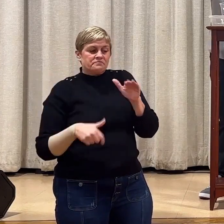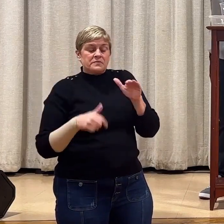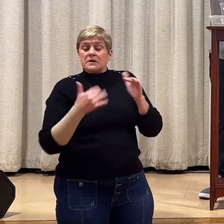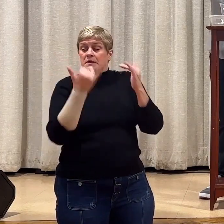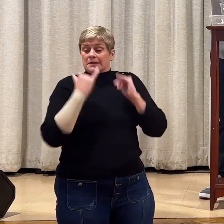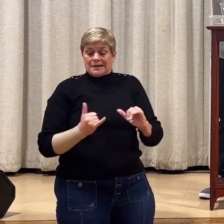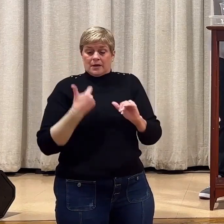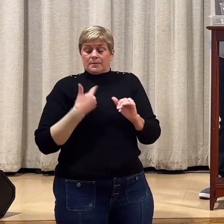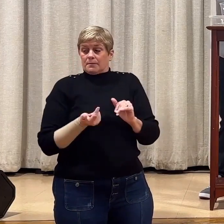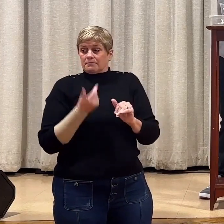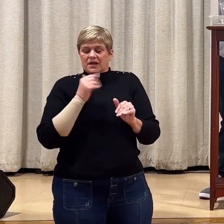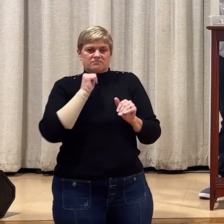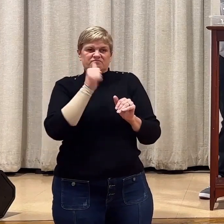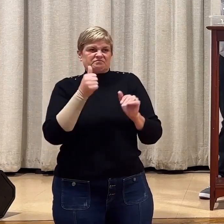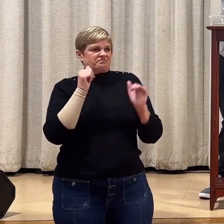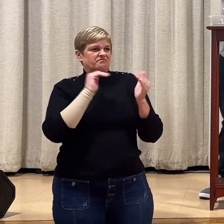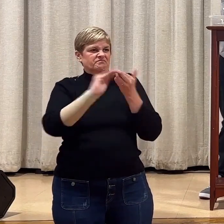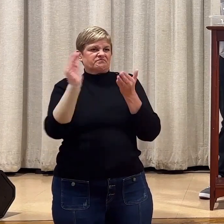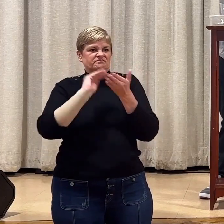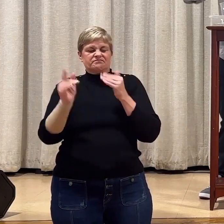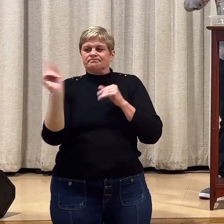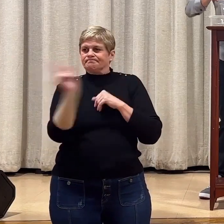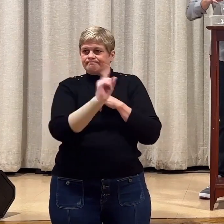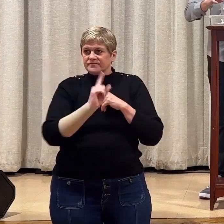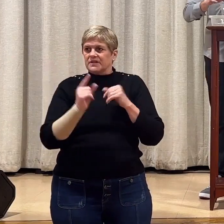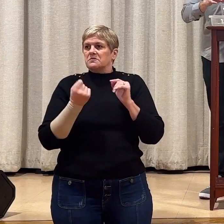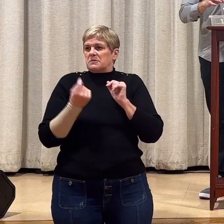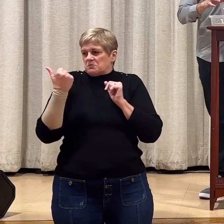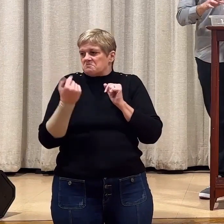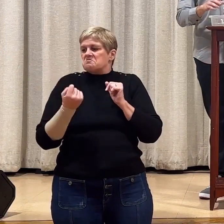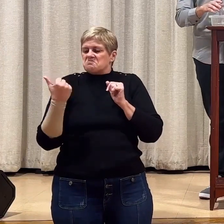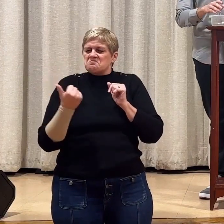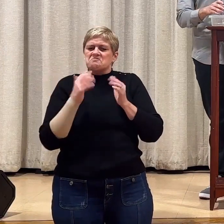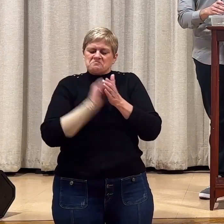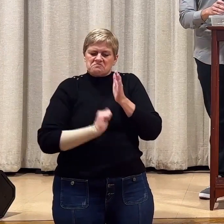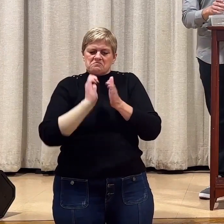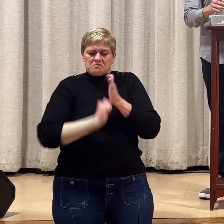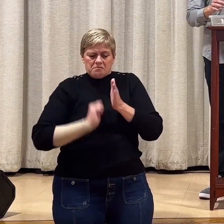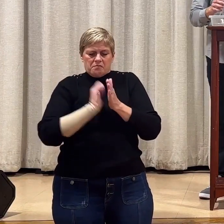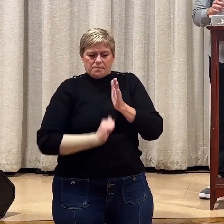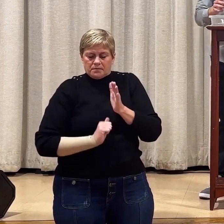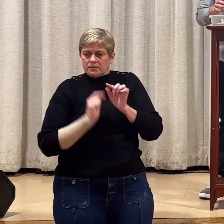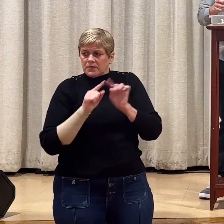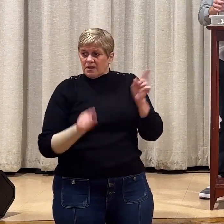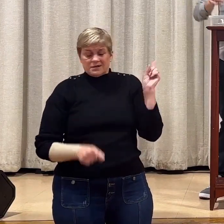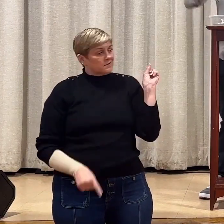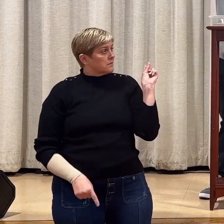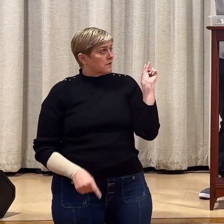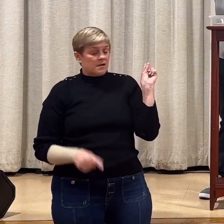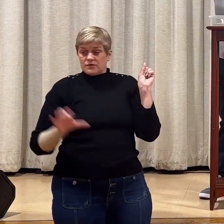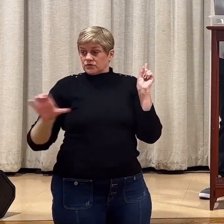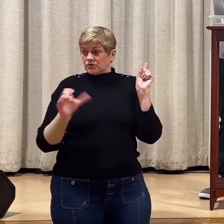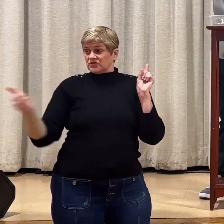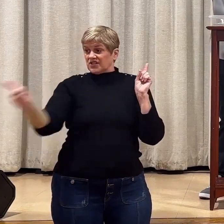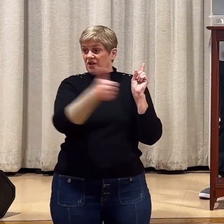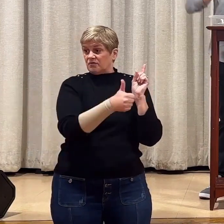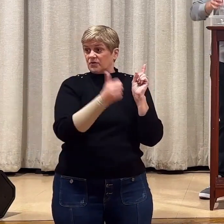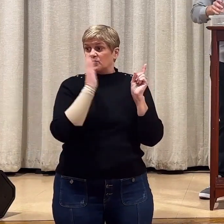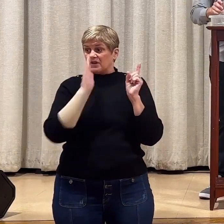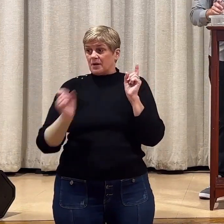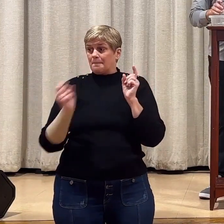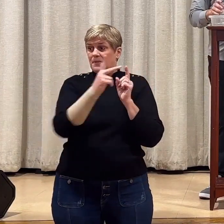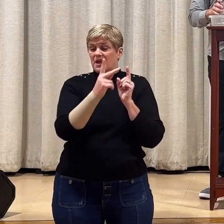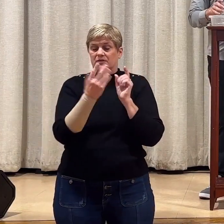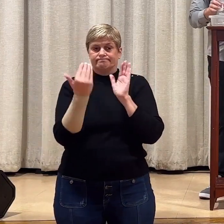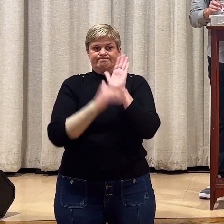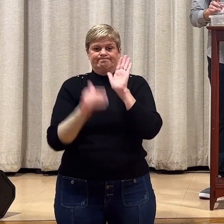take a little bit out of the unforgiveness. And you might get a little bit out, but eventually, if you just do it in your own strength, it's probably going to come back and you're going to